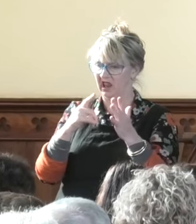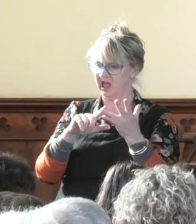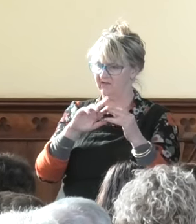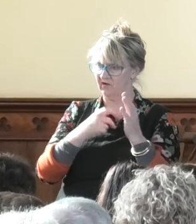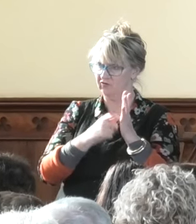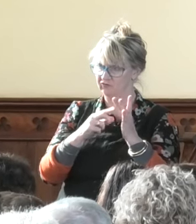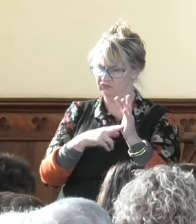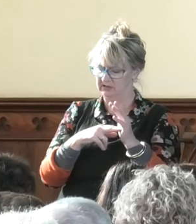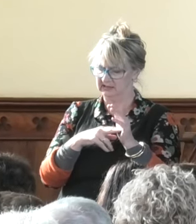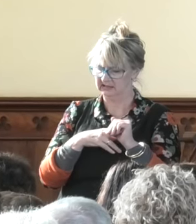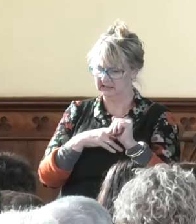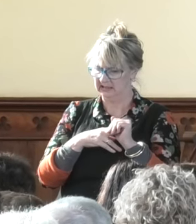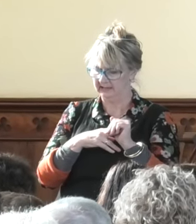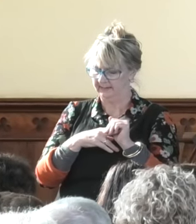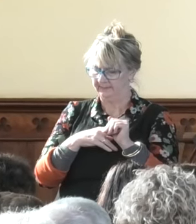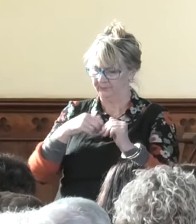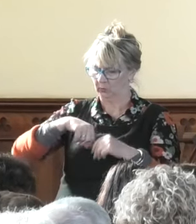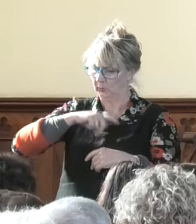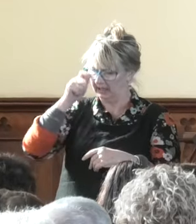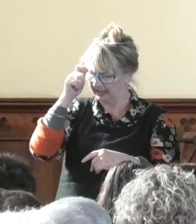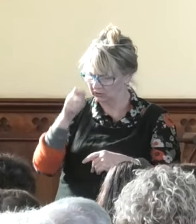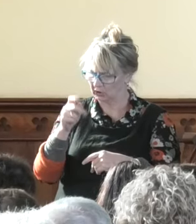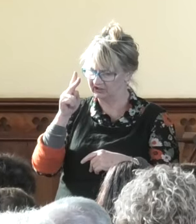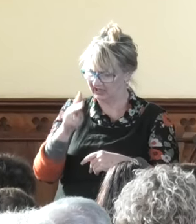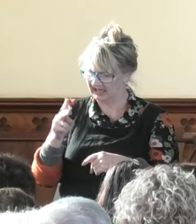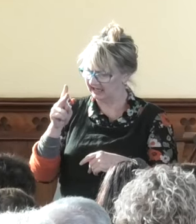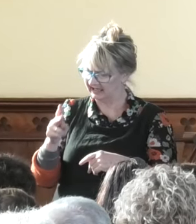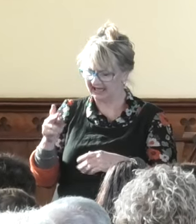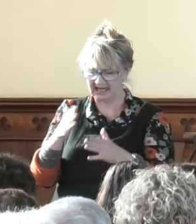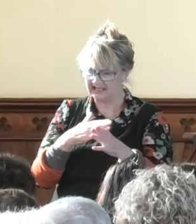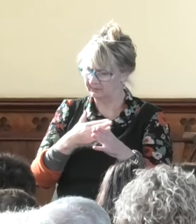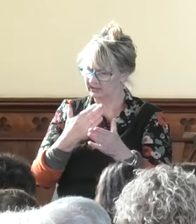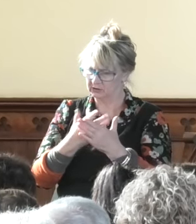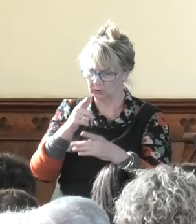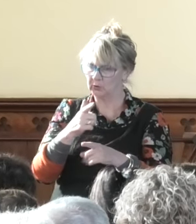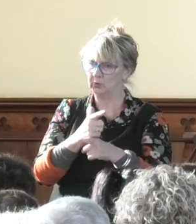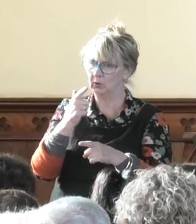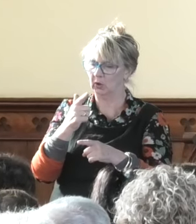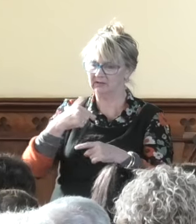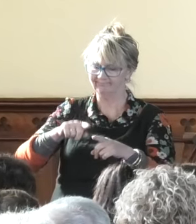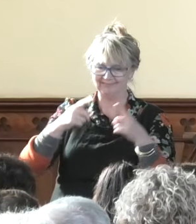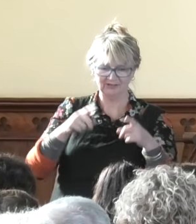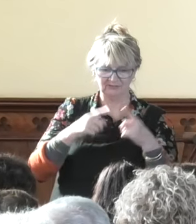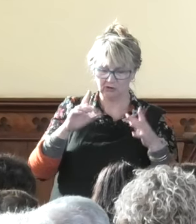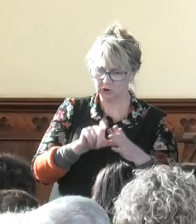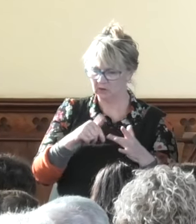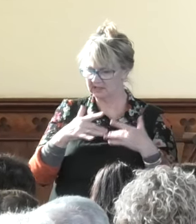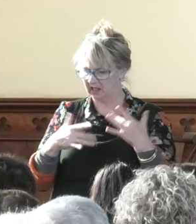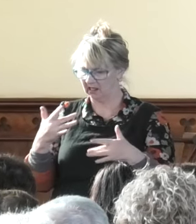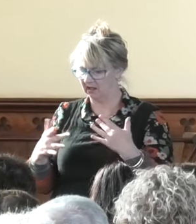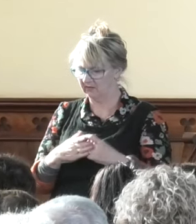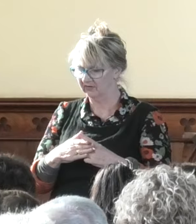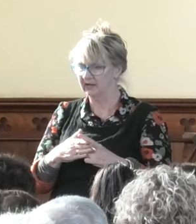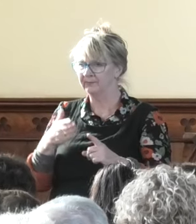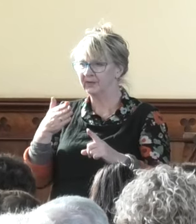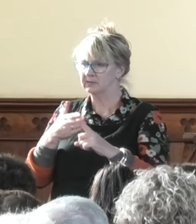Moritz. We acknowledge again our dependence on you in all seasons of life, and especially in the context